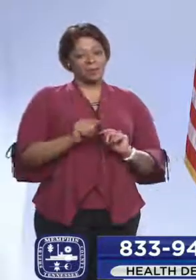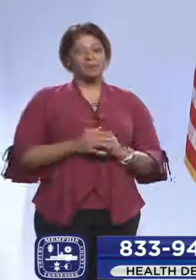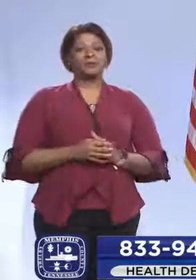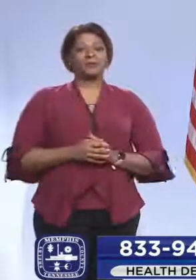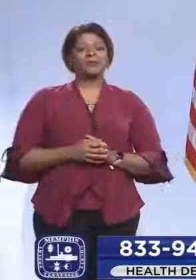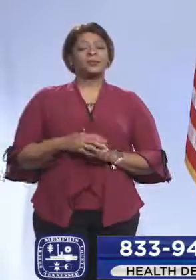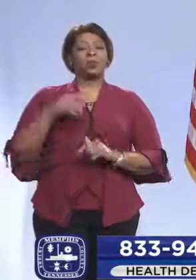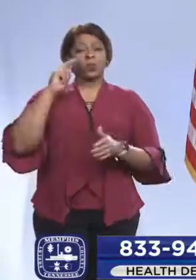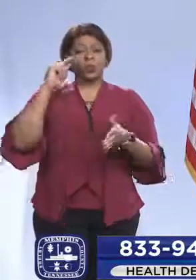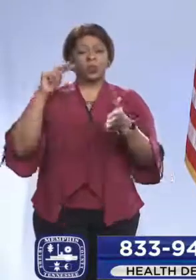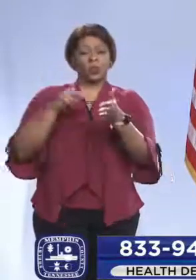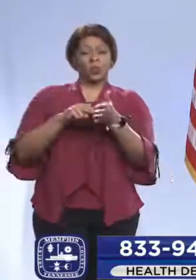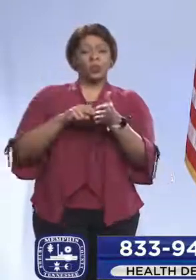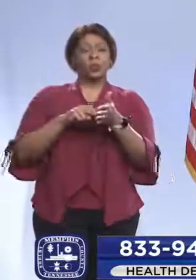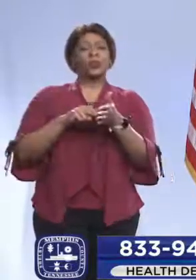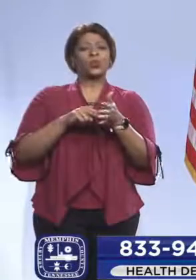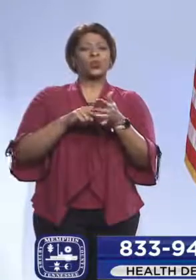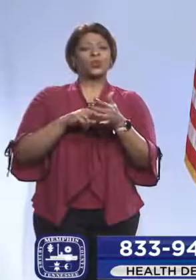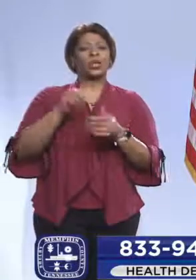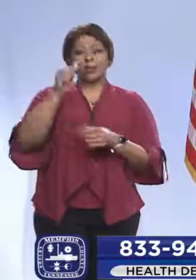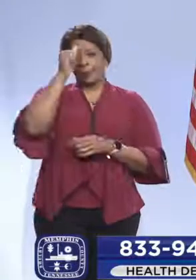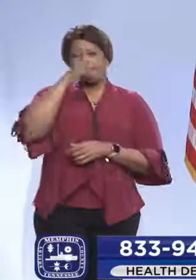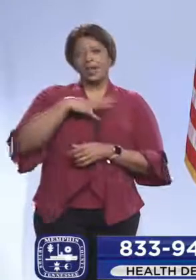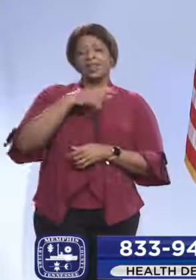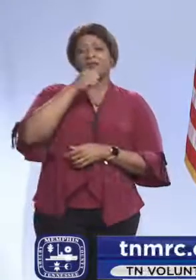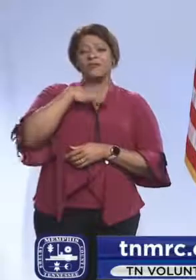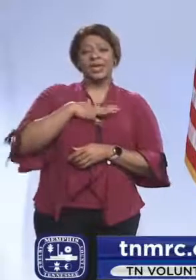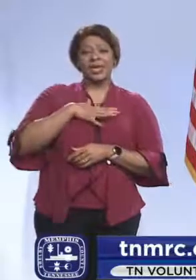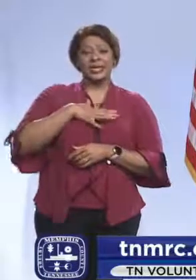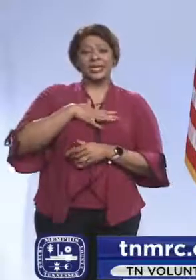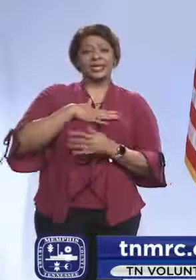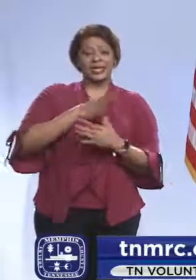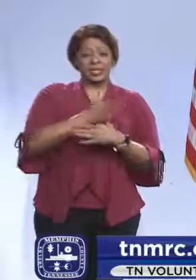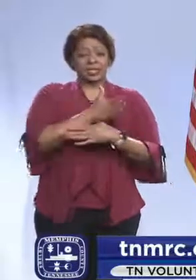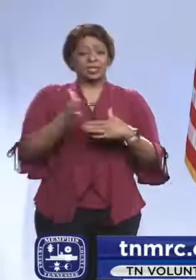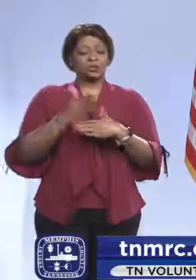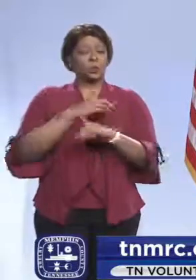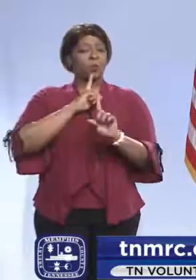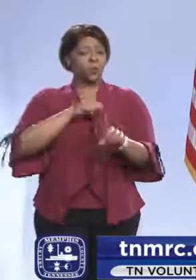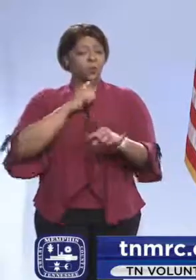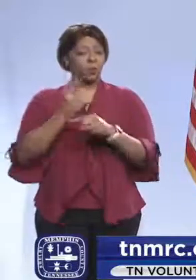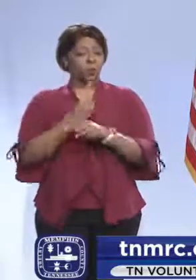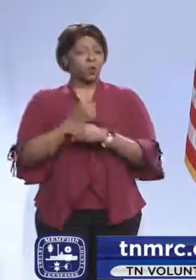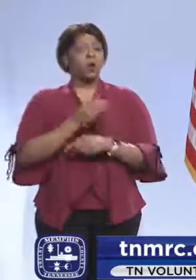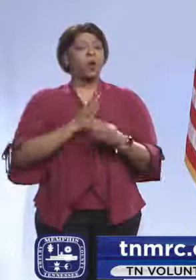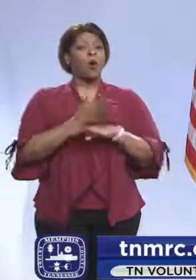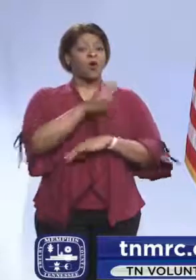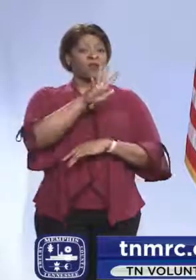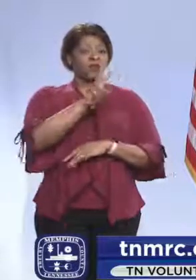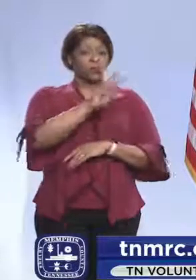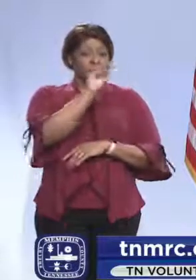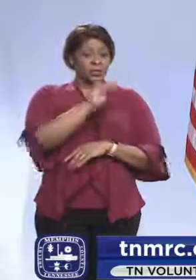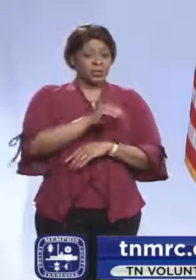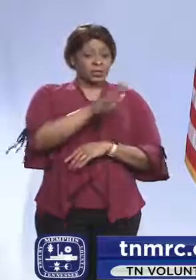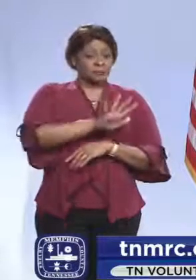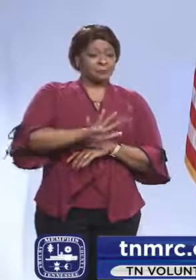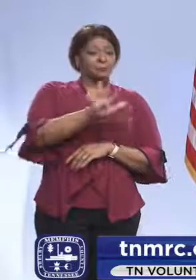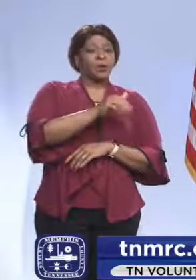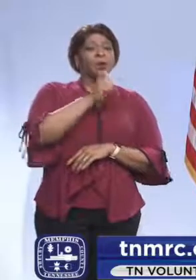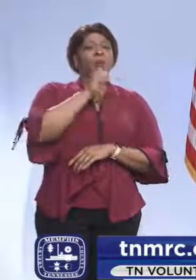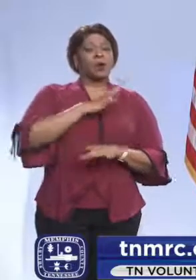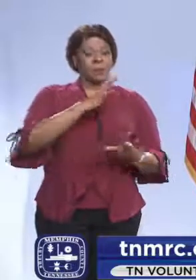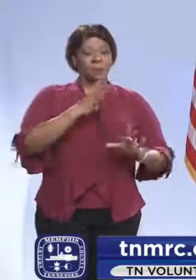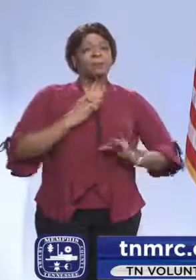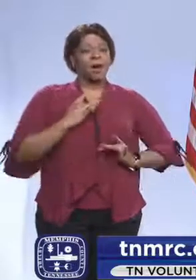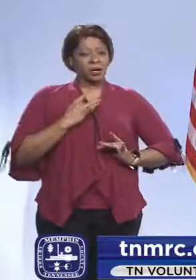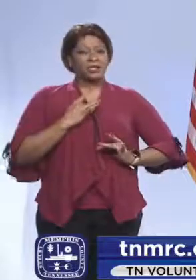And if we look at sex distribution, which we've been reporting on fairly regularly, over 52% are amongst women,